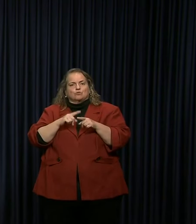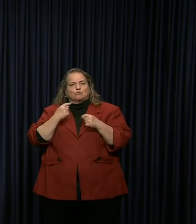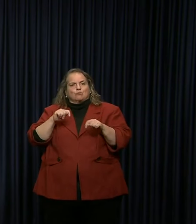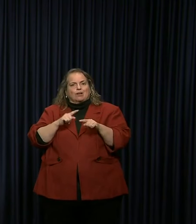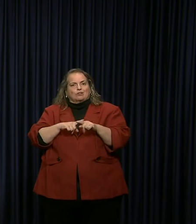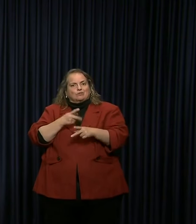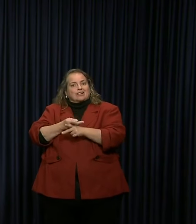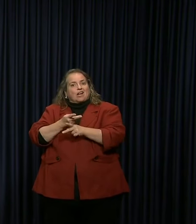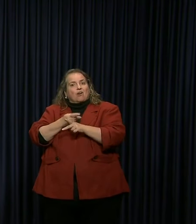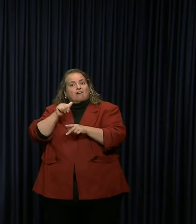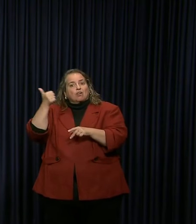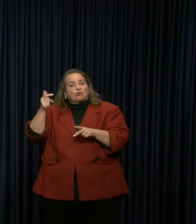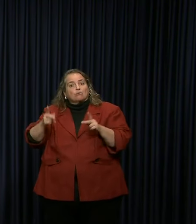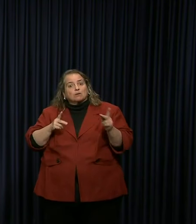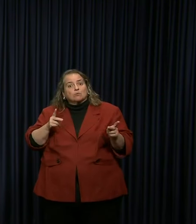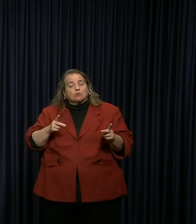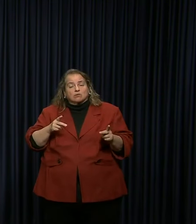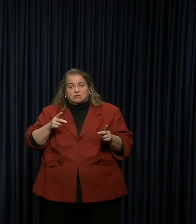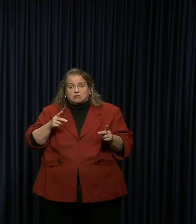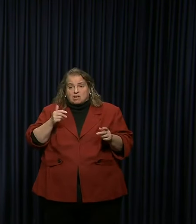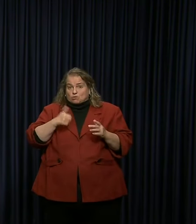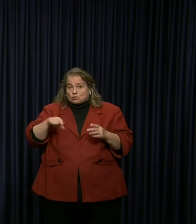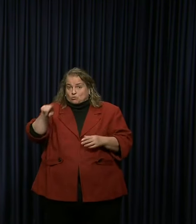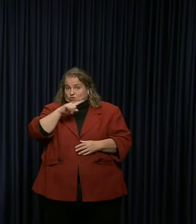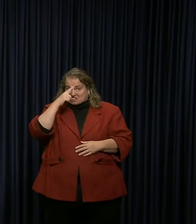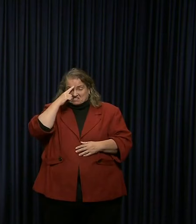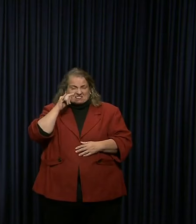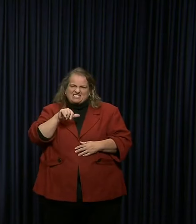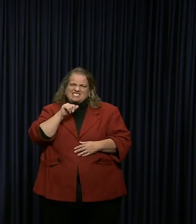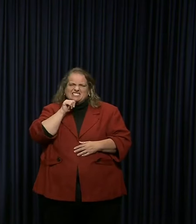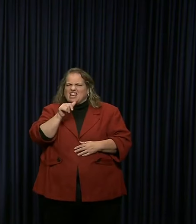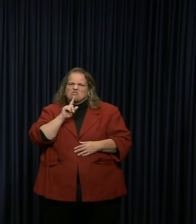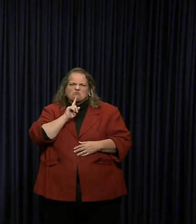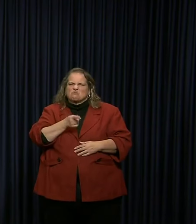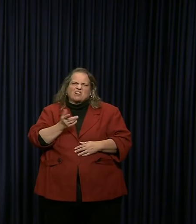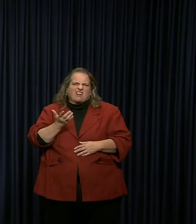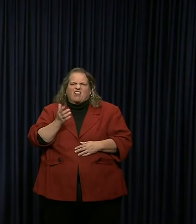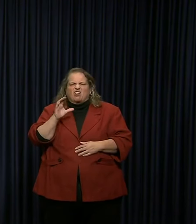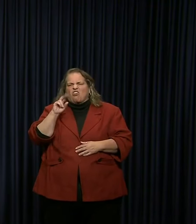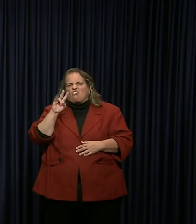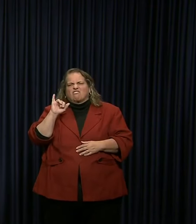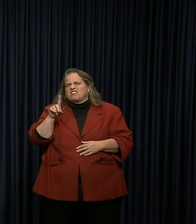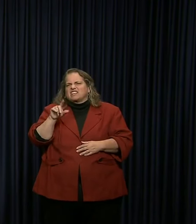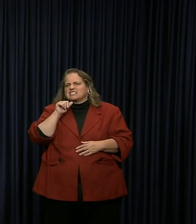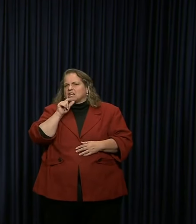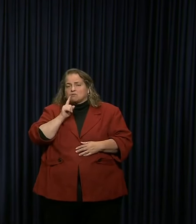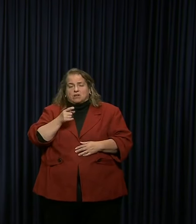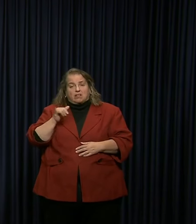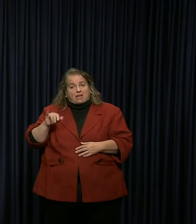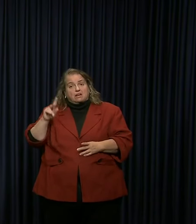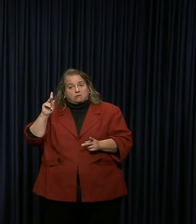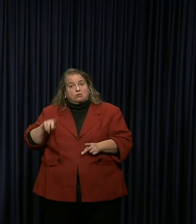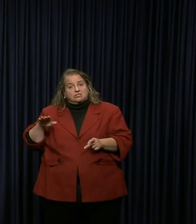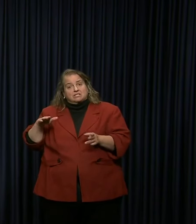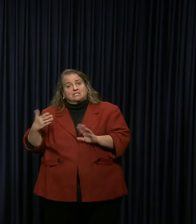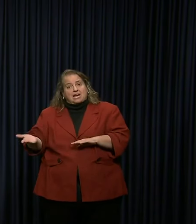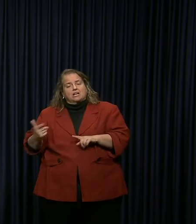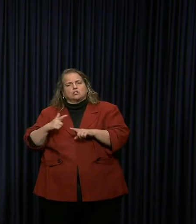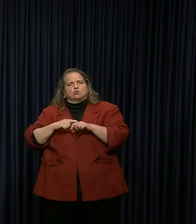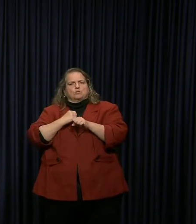for everybody out there that says this isn't real, this person gave their life to